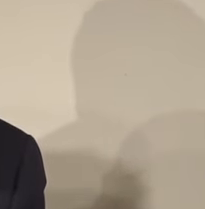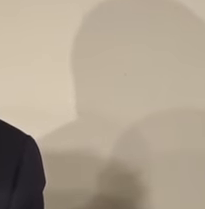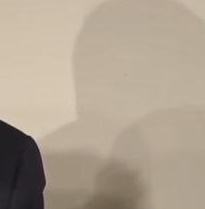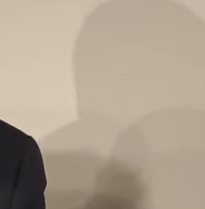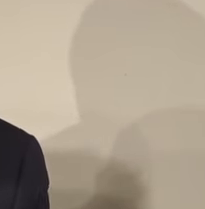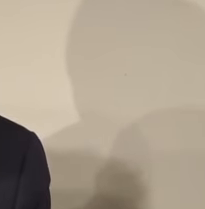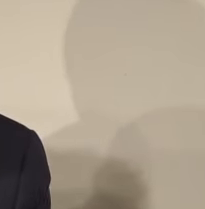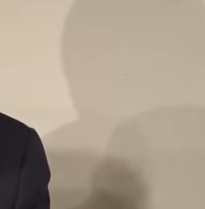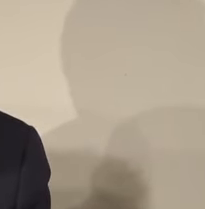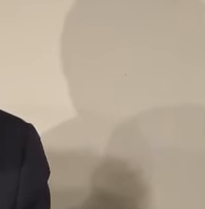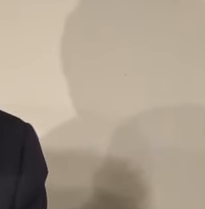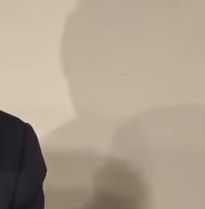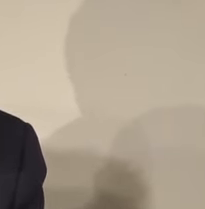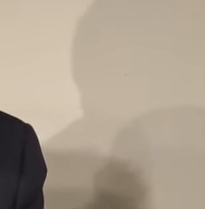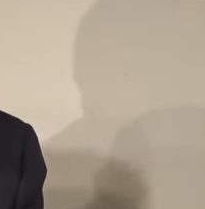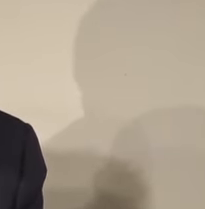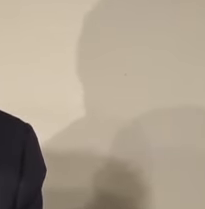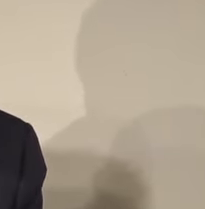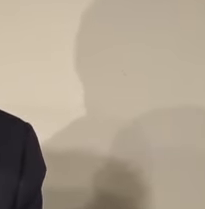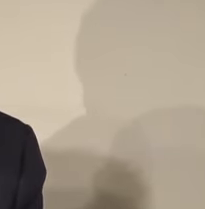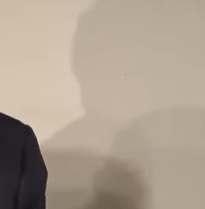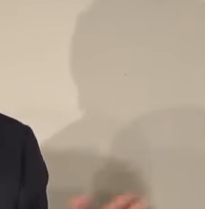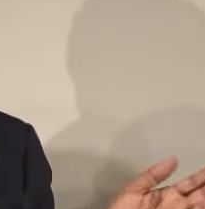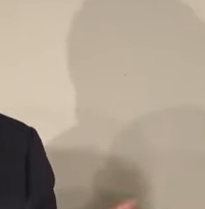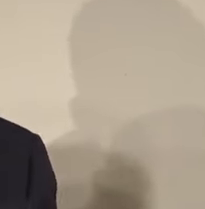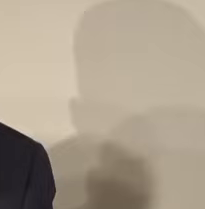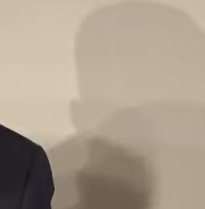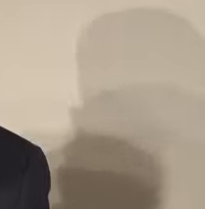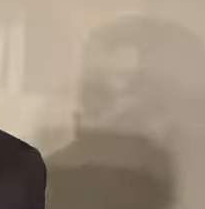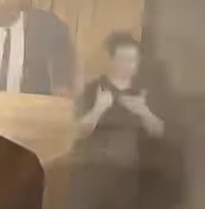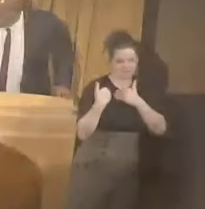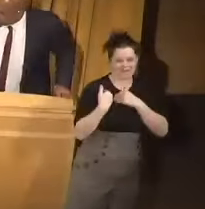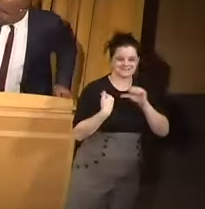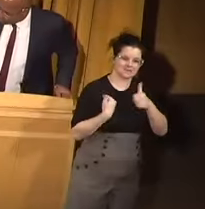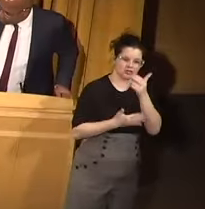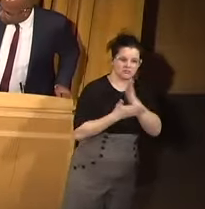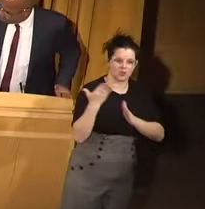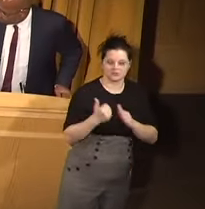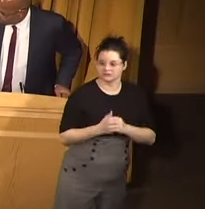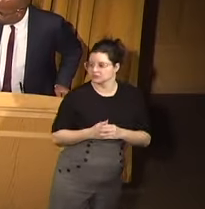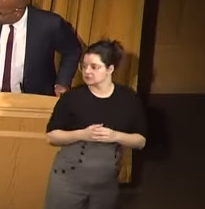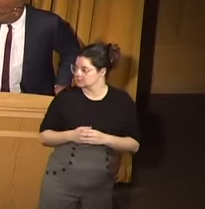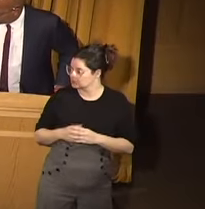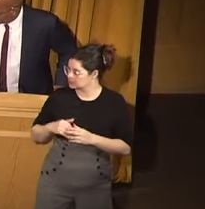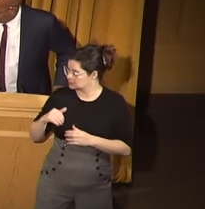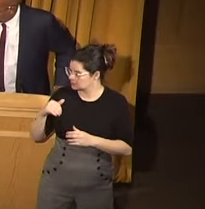continuity and defined roles and responsibilities. So that's the other piece we want Thank you. Roman.